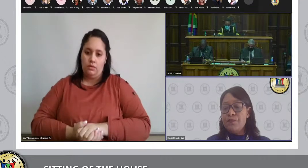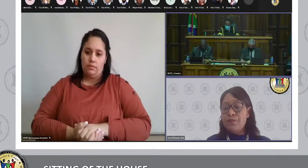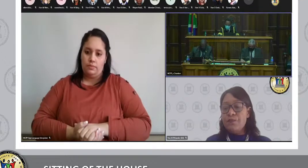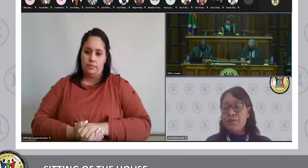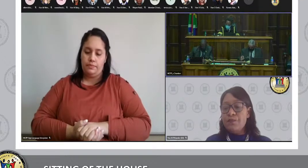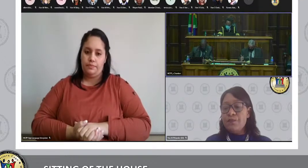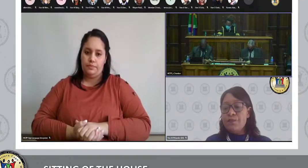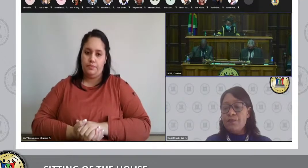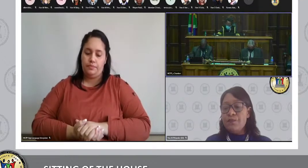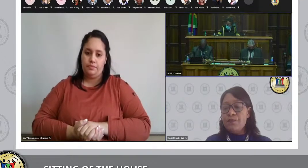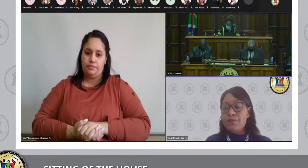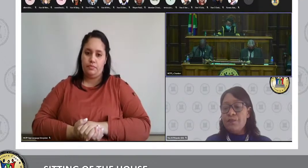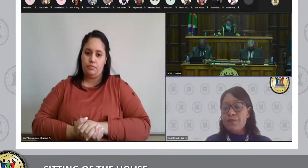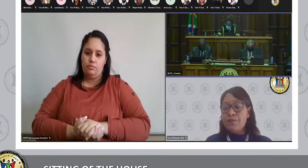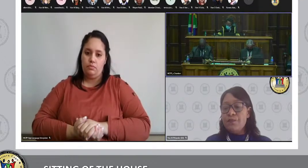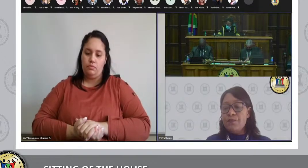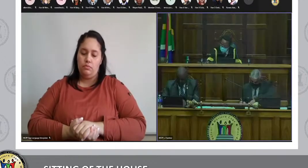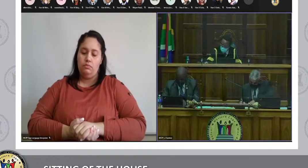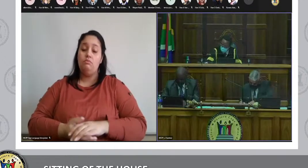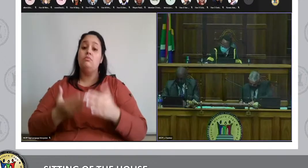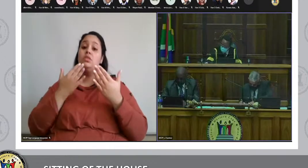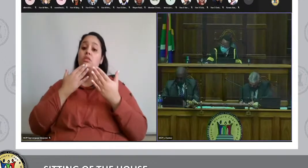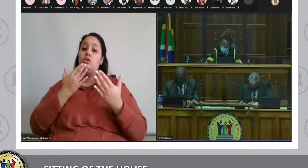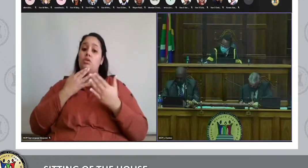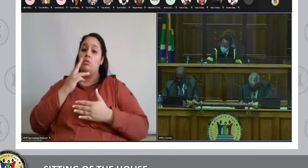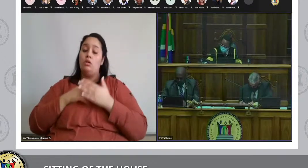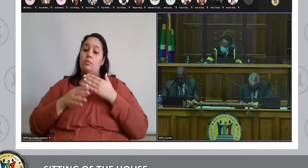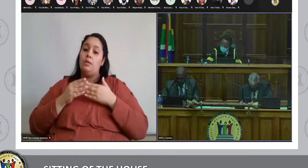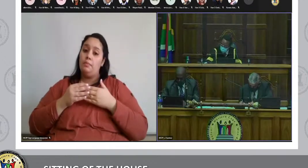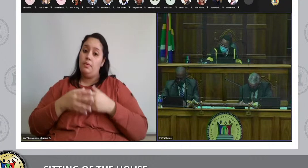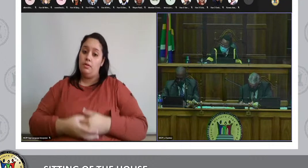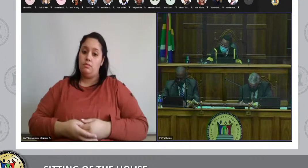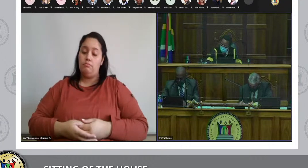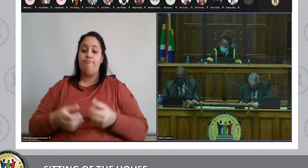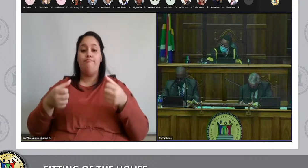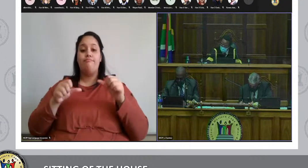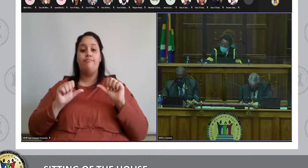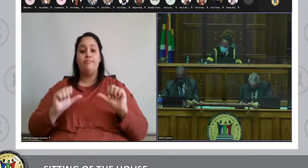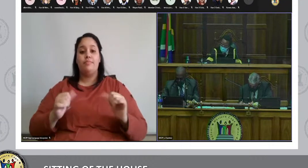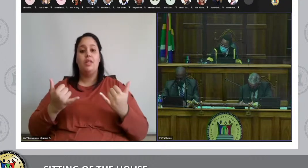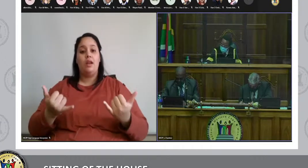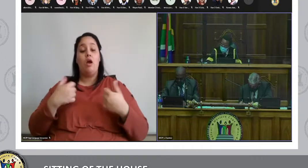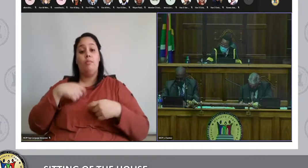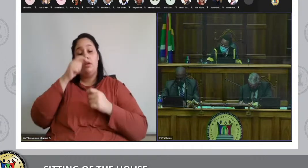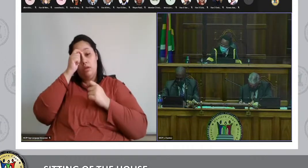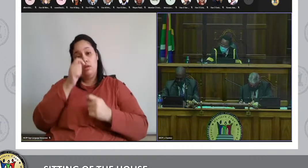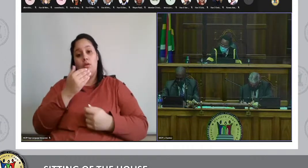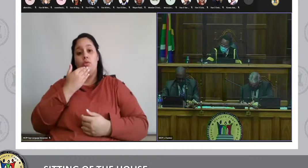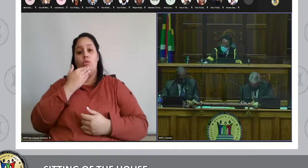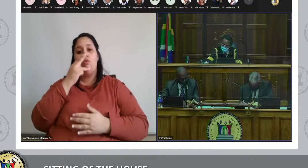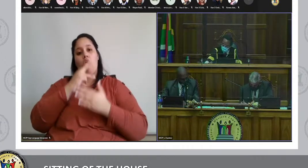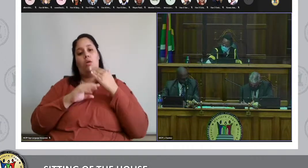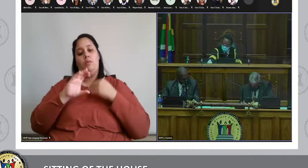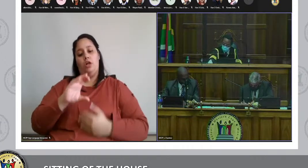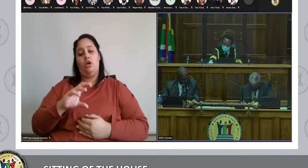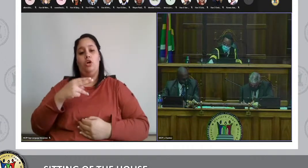Thank you, Honorable Philander. Honorable members, I now recognize Honorable